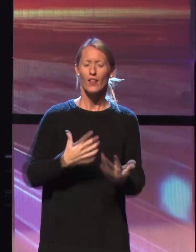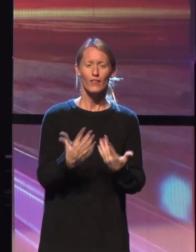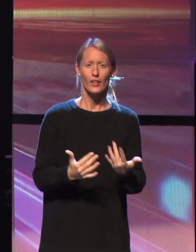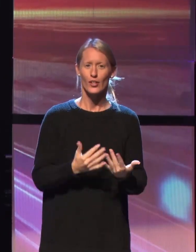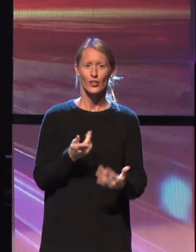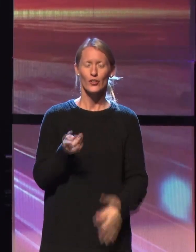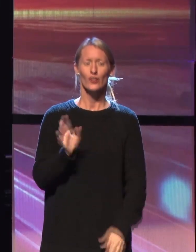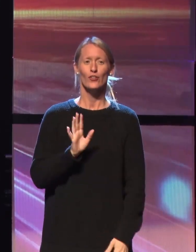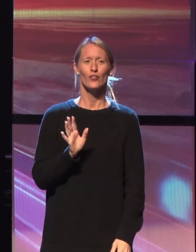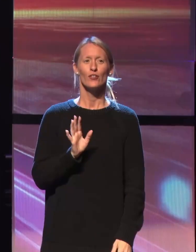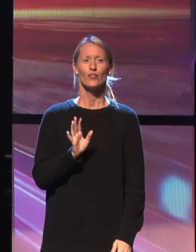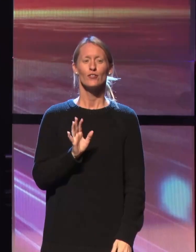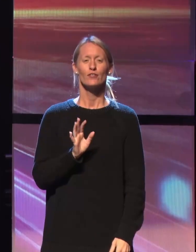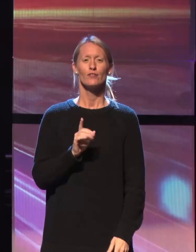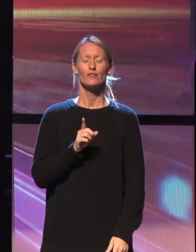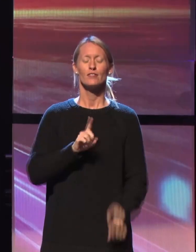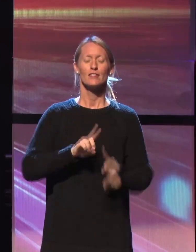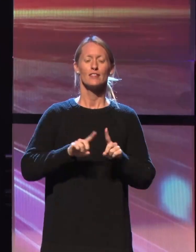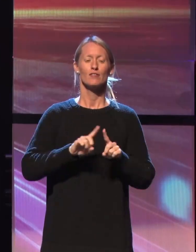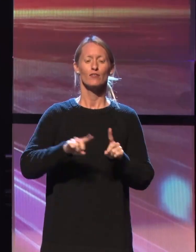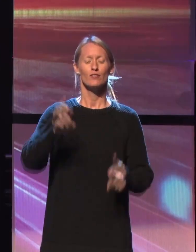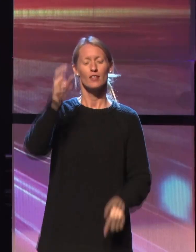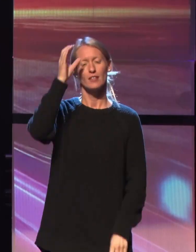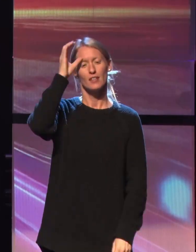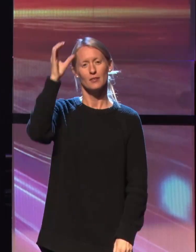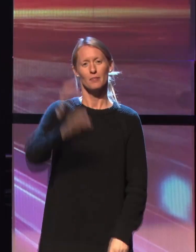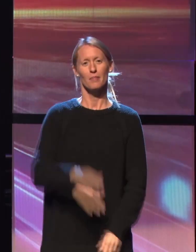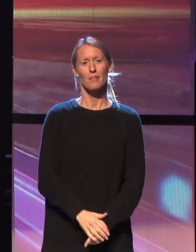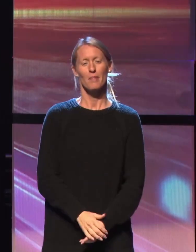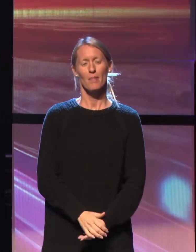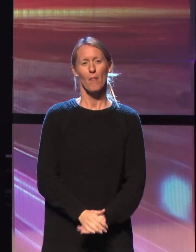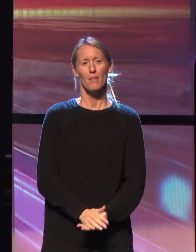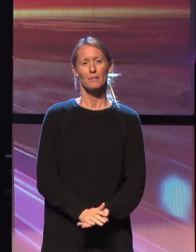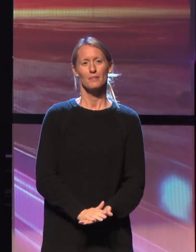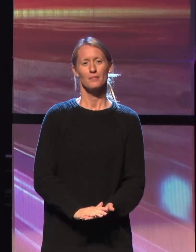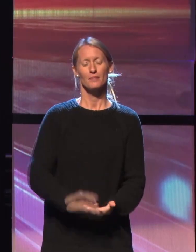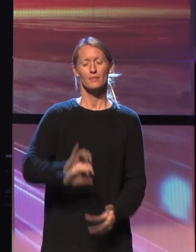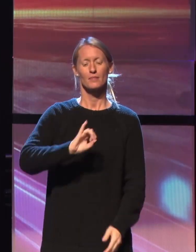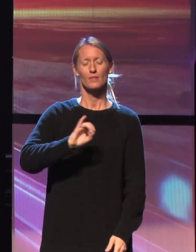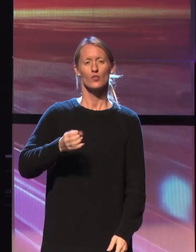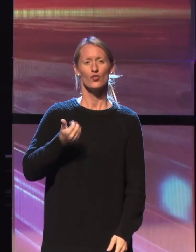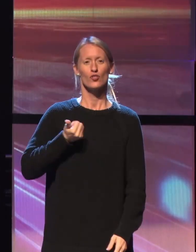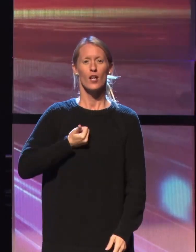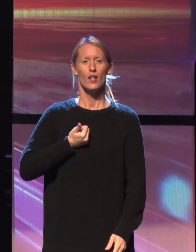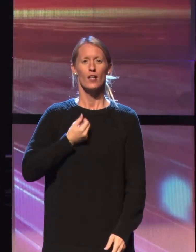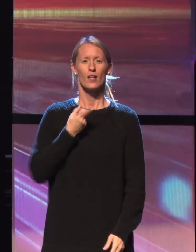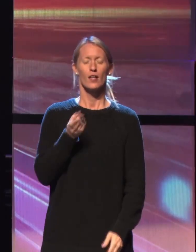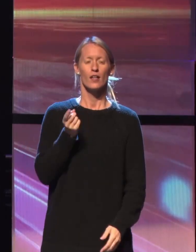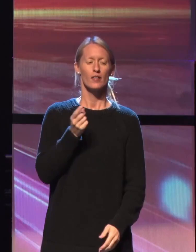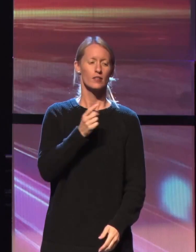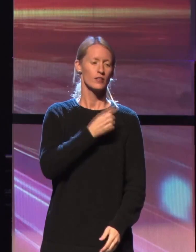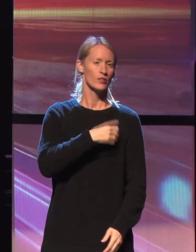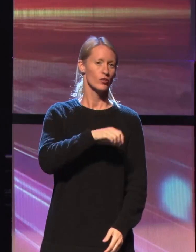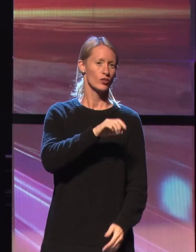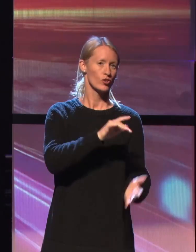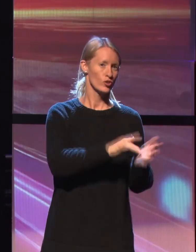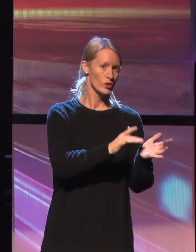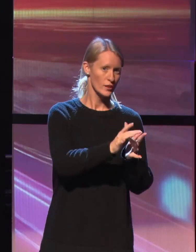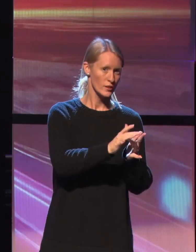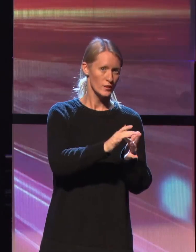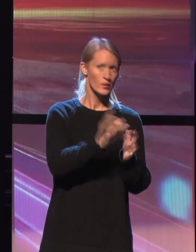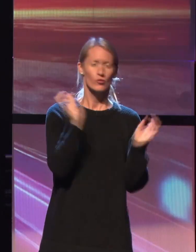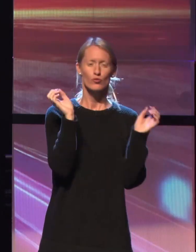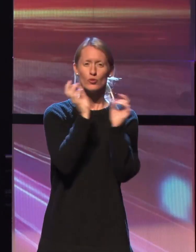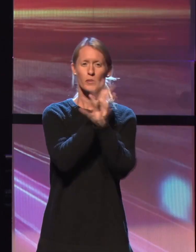even totally other concept, right? So John is dreaming about, and Jesus dreaming about this church that